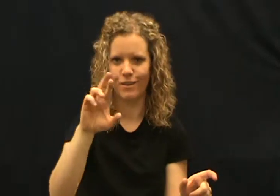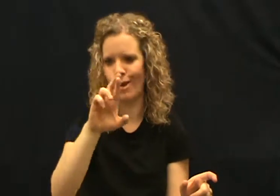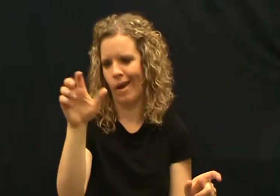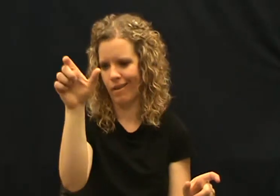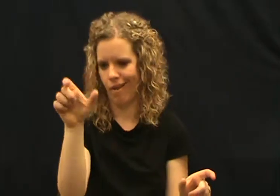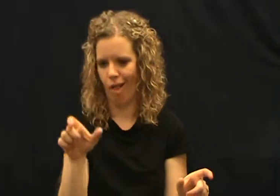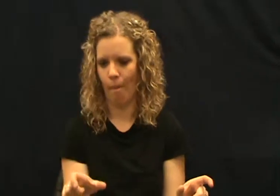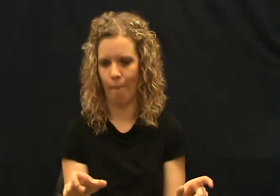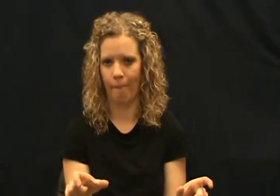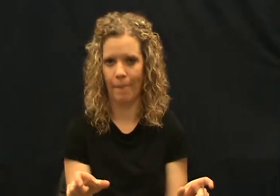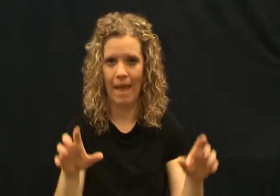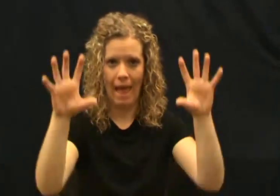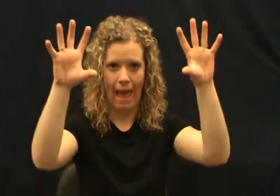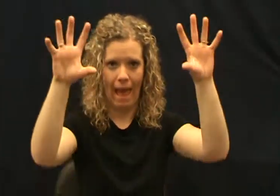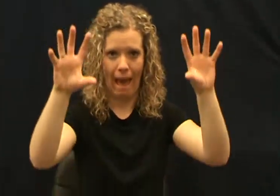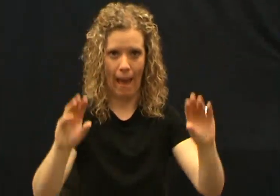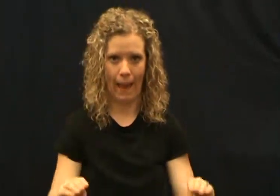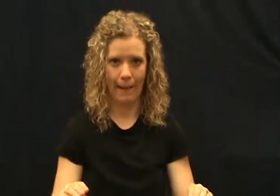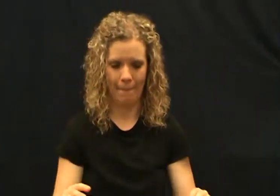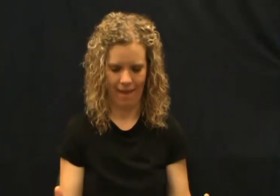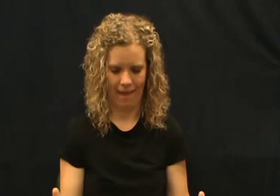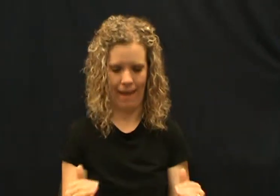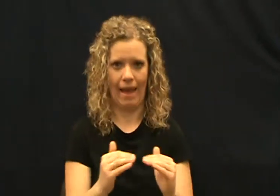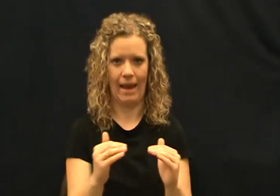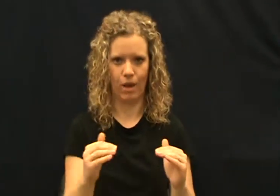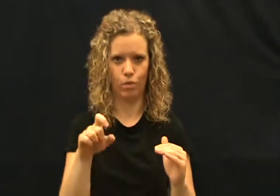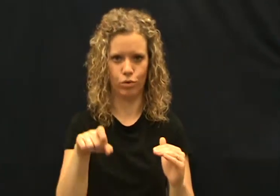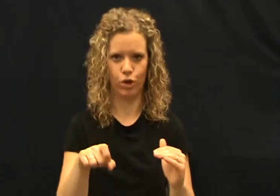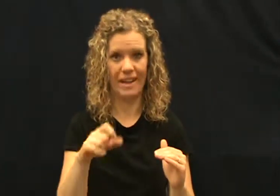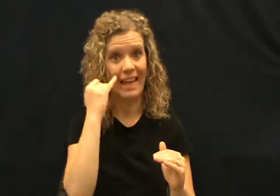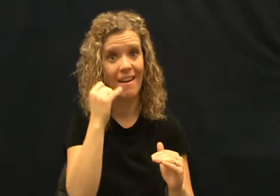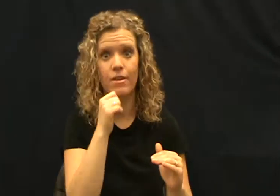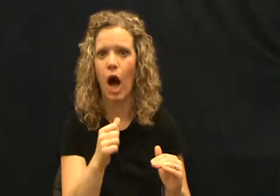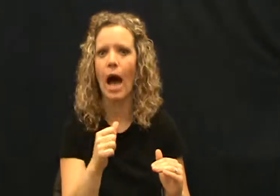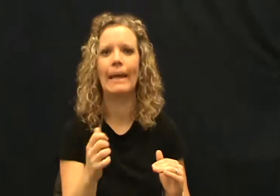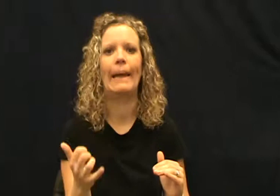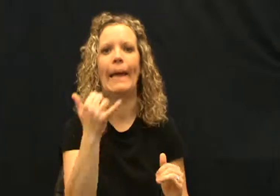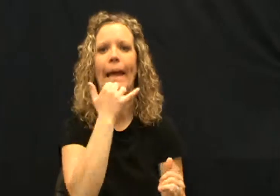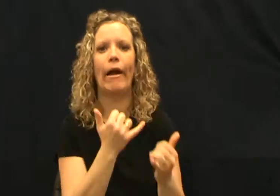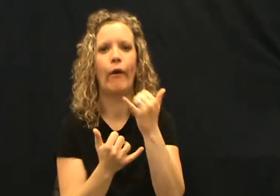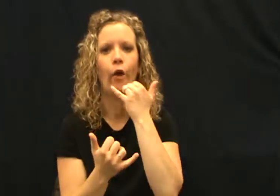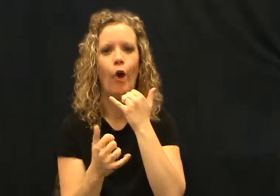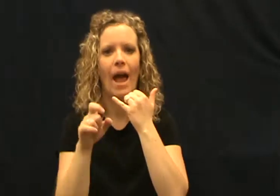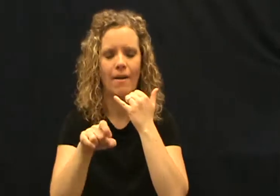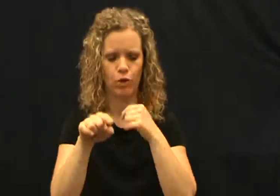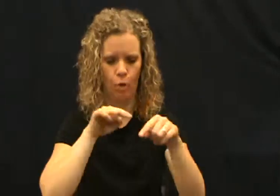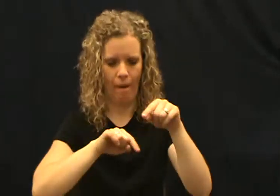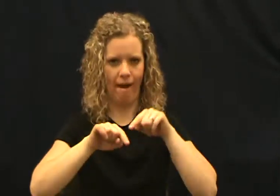ought to equal. If they don't equal, something's out of balance. We made an error someplace and we have to go back and find